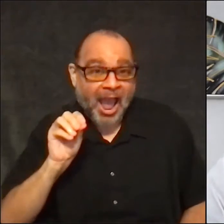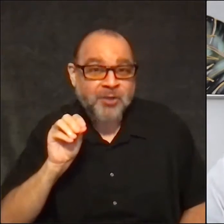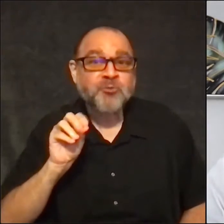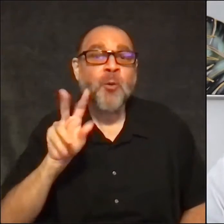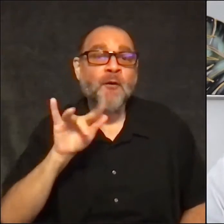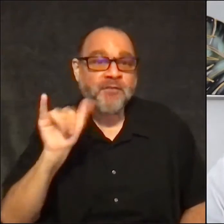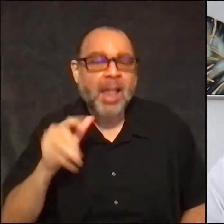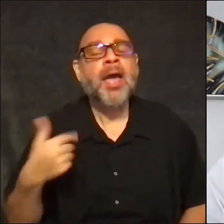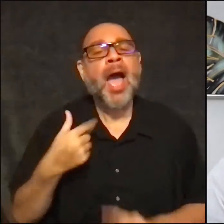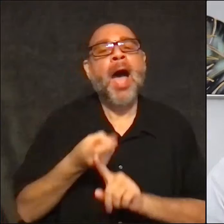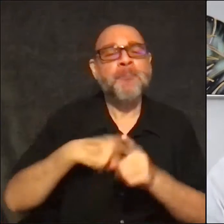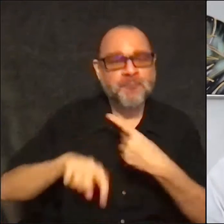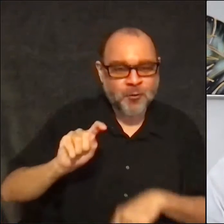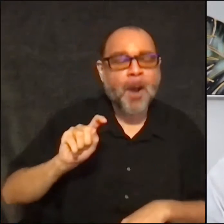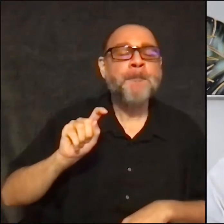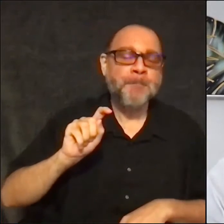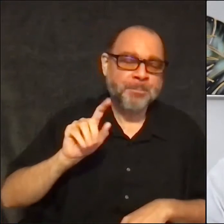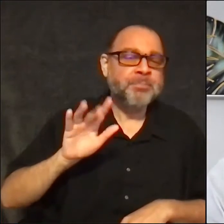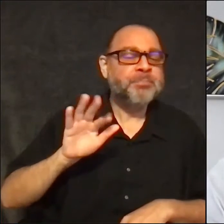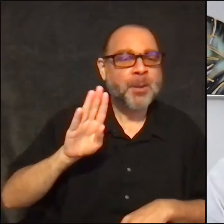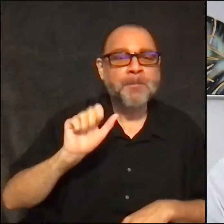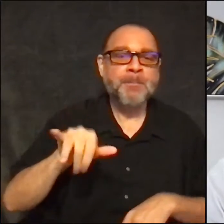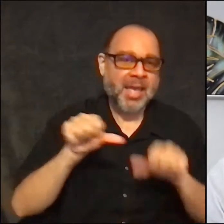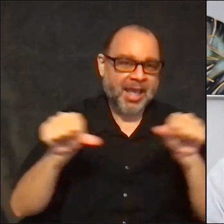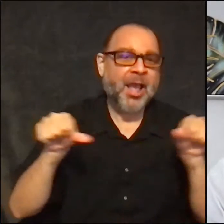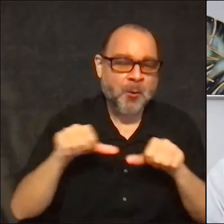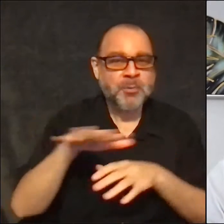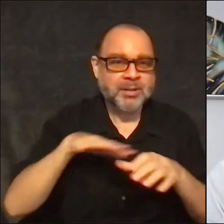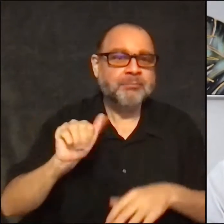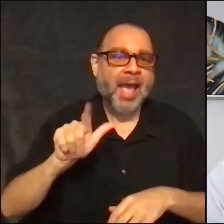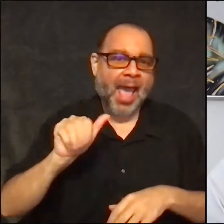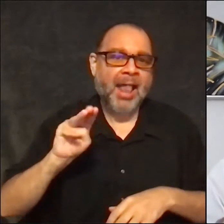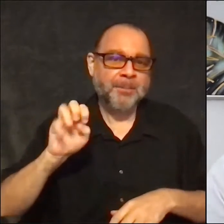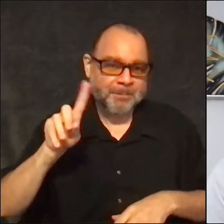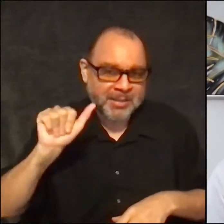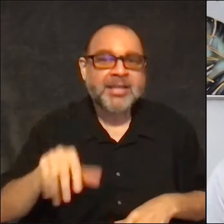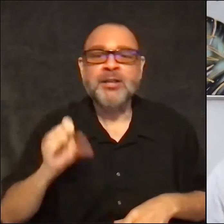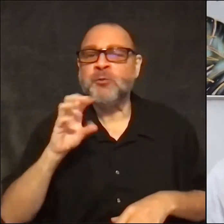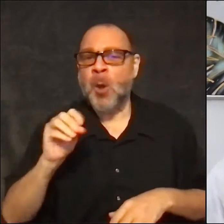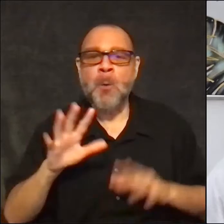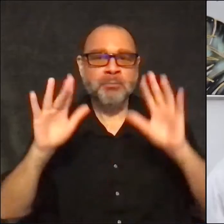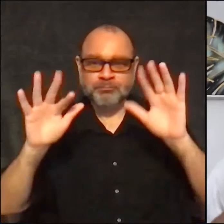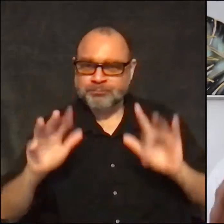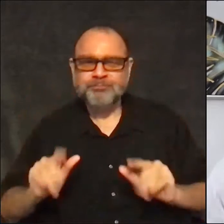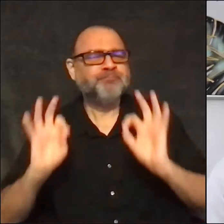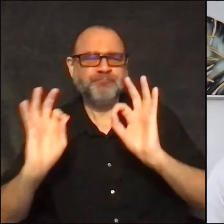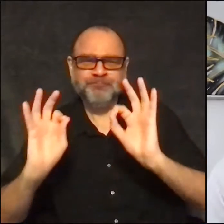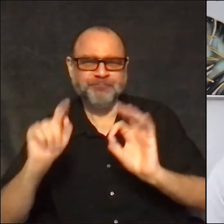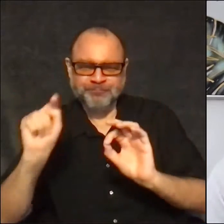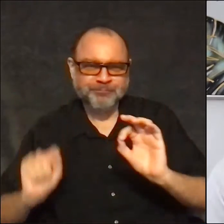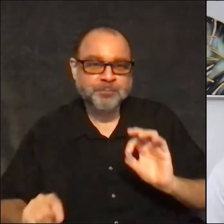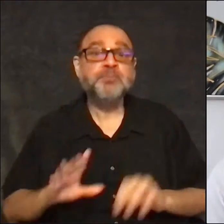Alameda. Sacramento, Sid, good to see it. Rayleigh as well. All right, folks. So we're going to go ahead and jump in. Got a